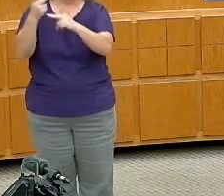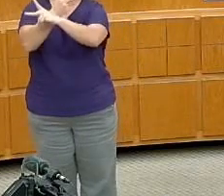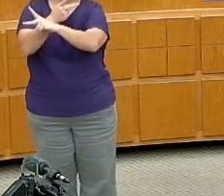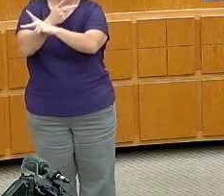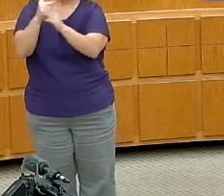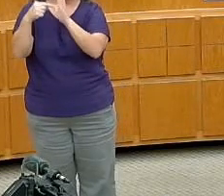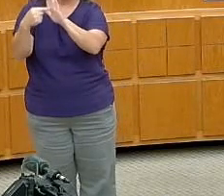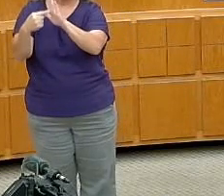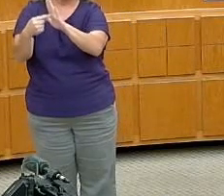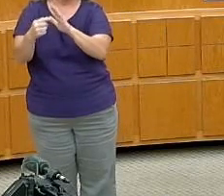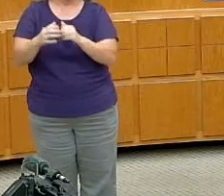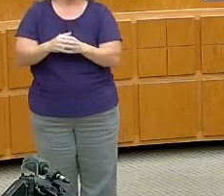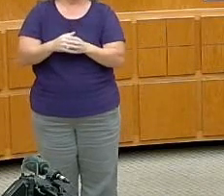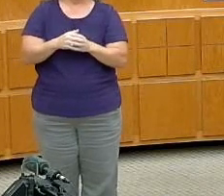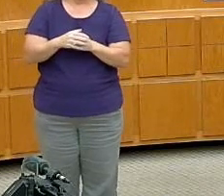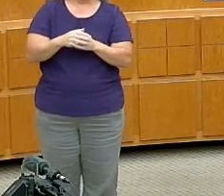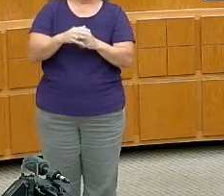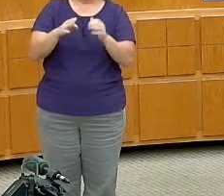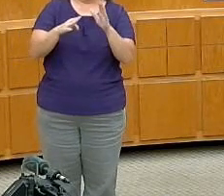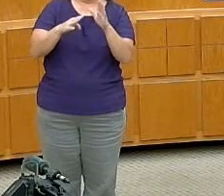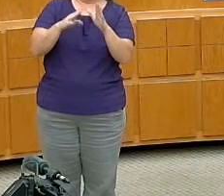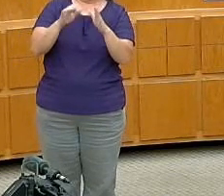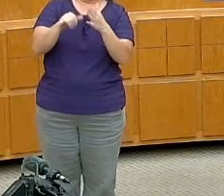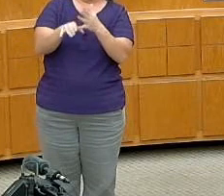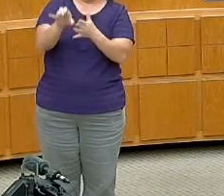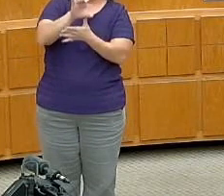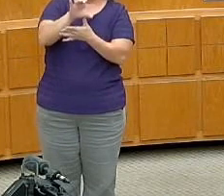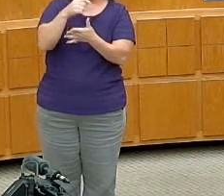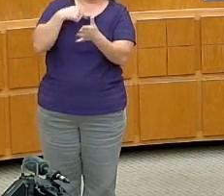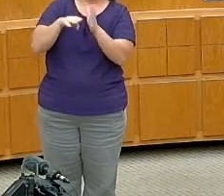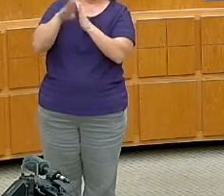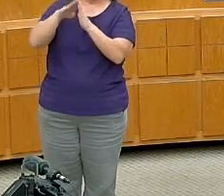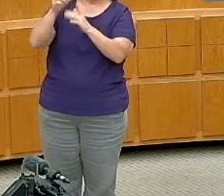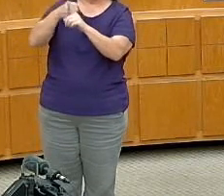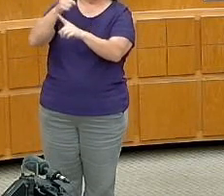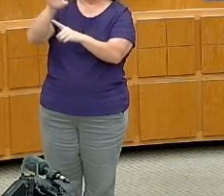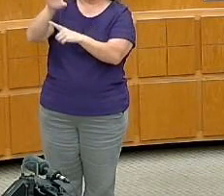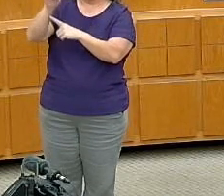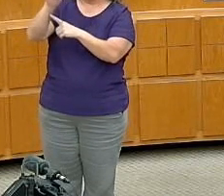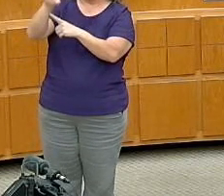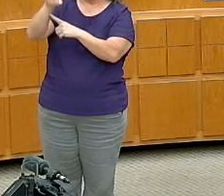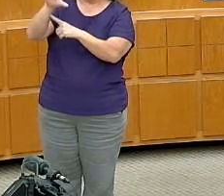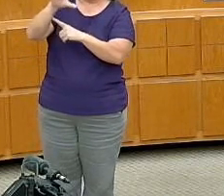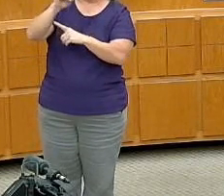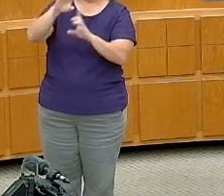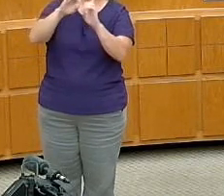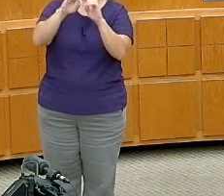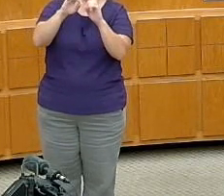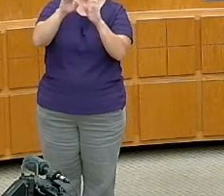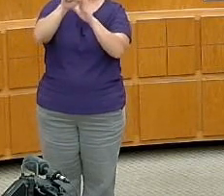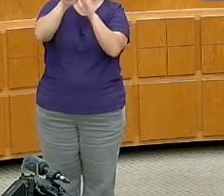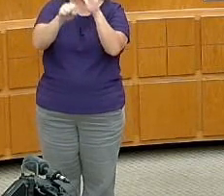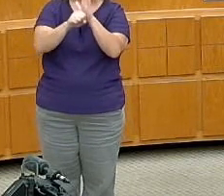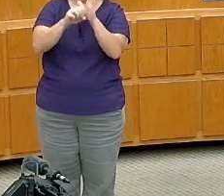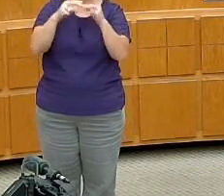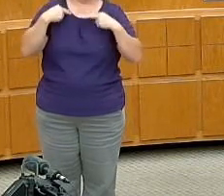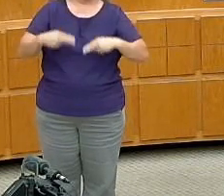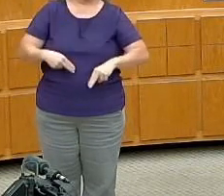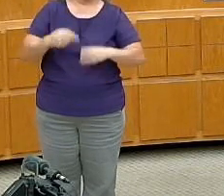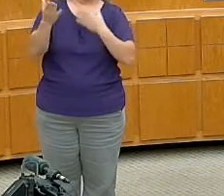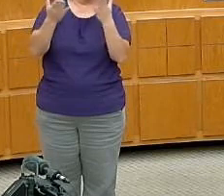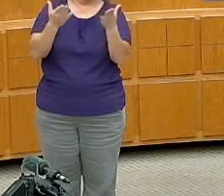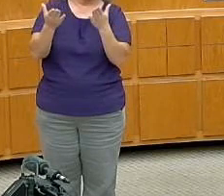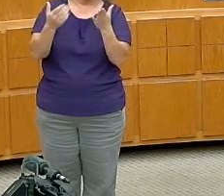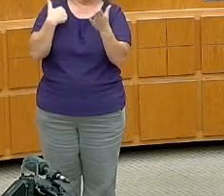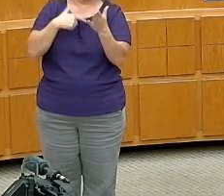for these tests are provided by the CDC and the Department of State Health Services, and therefore we must follow the criteria to be able to provide